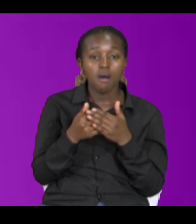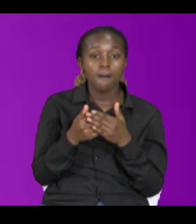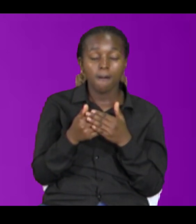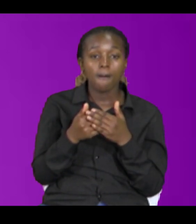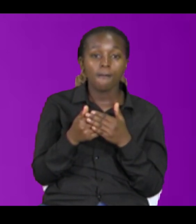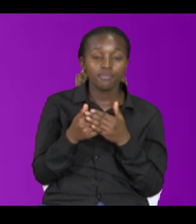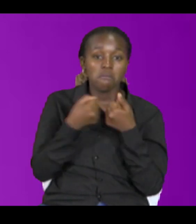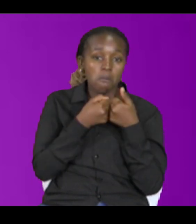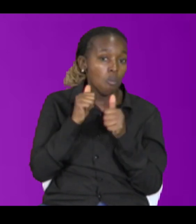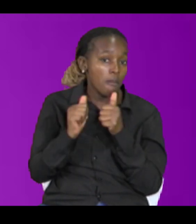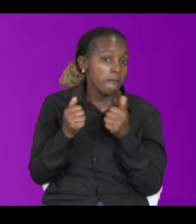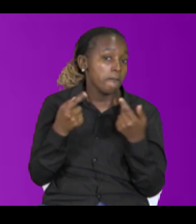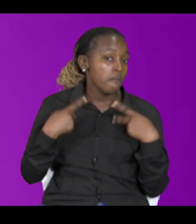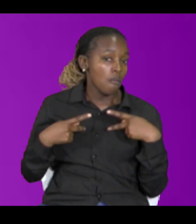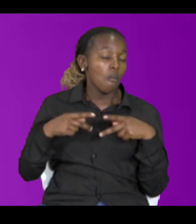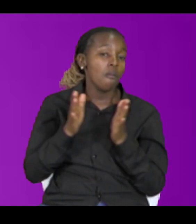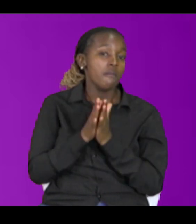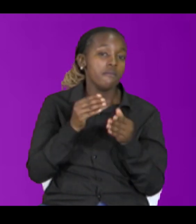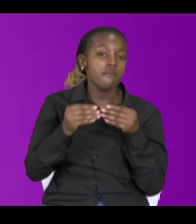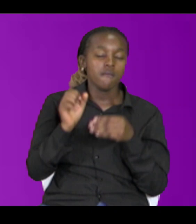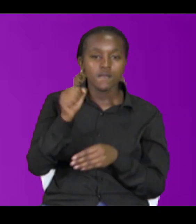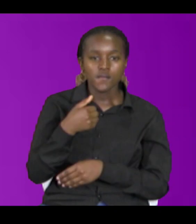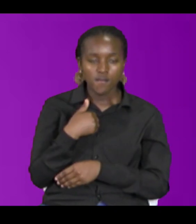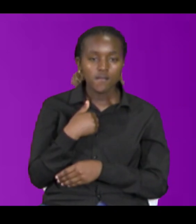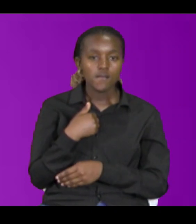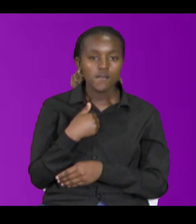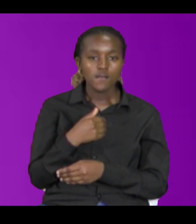will emerge. Um,